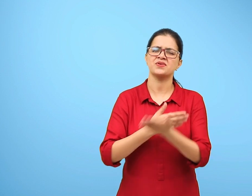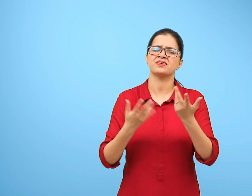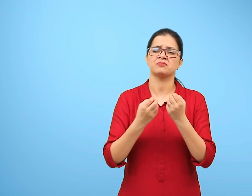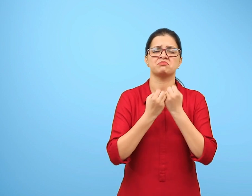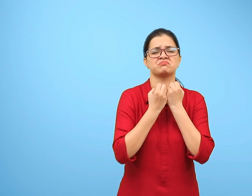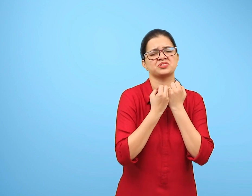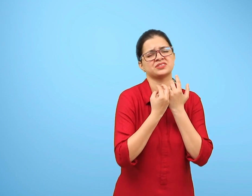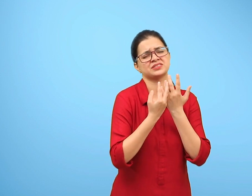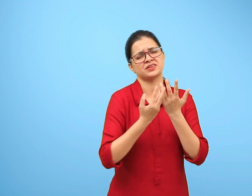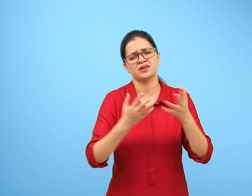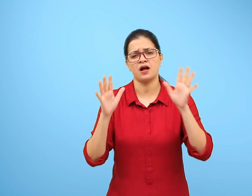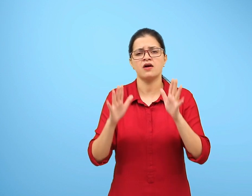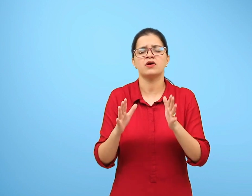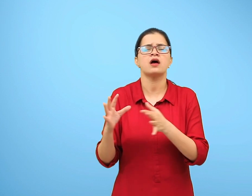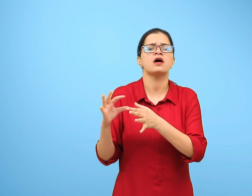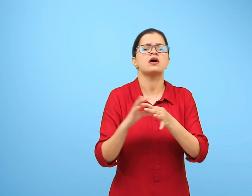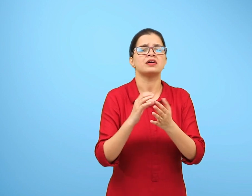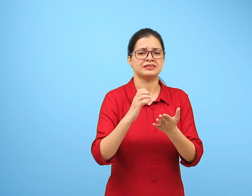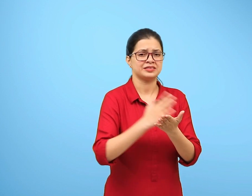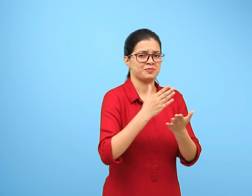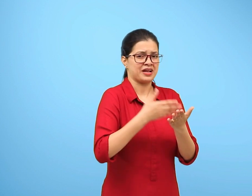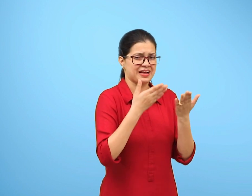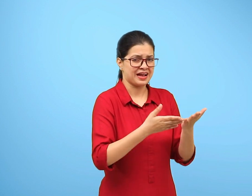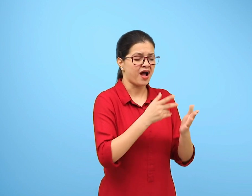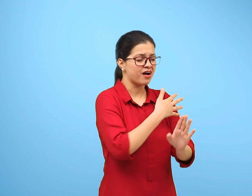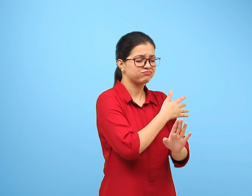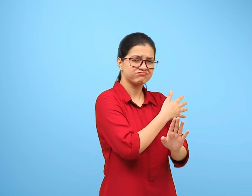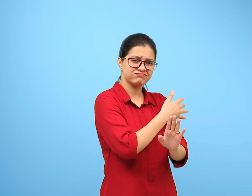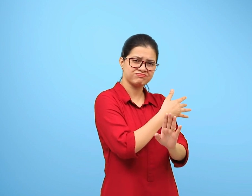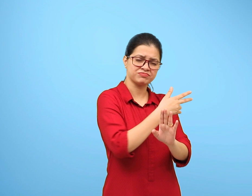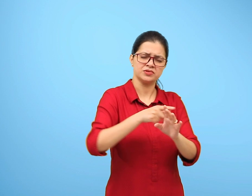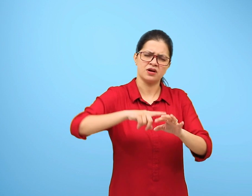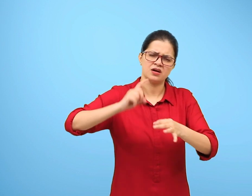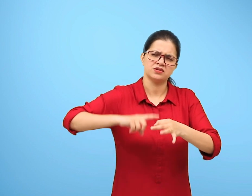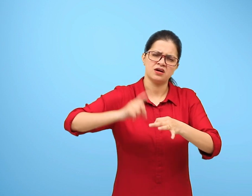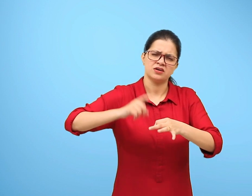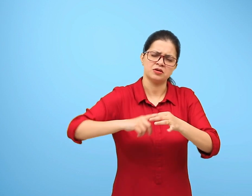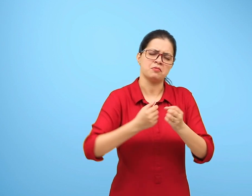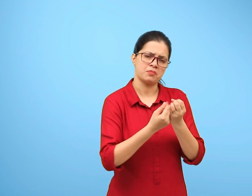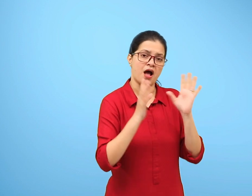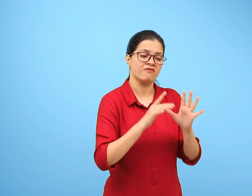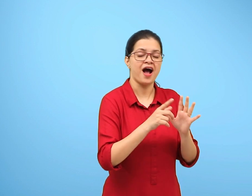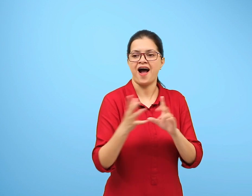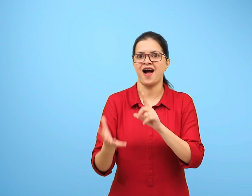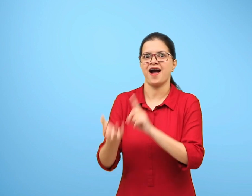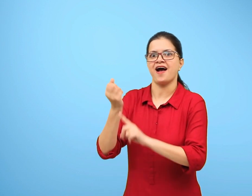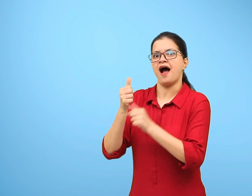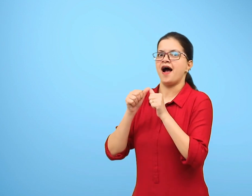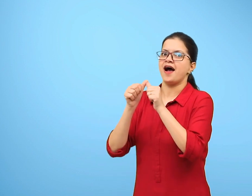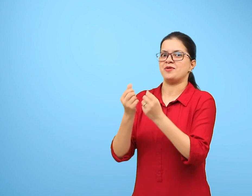So many questions, and perhaps we have looked for some answers through our activities in this chapter, and we need to look